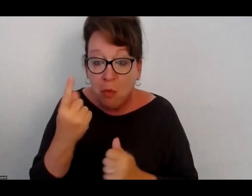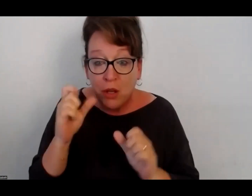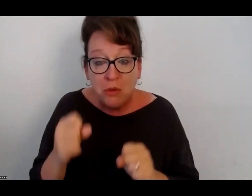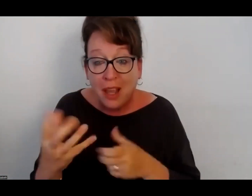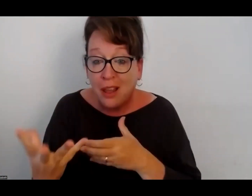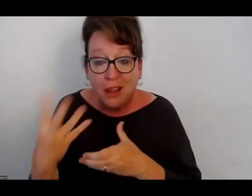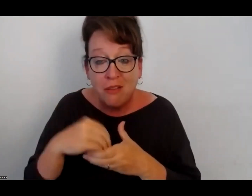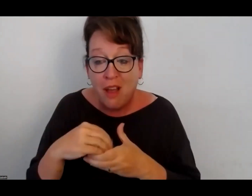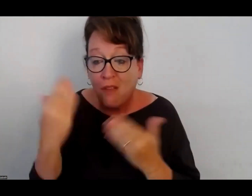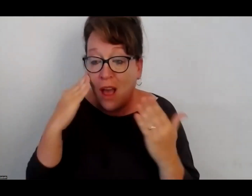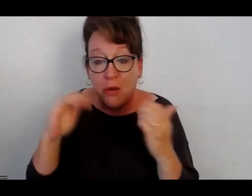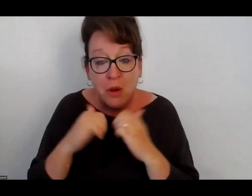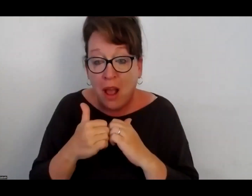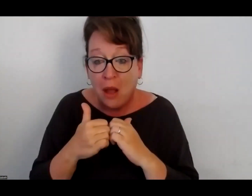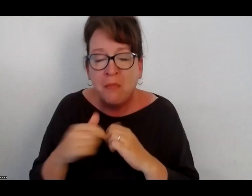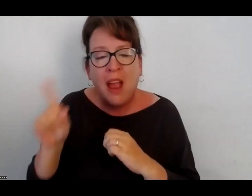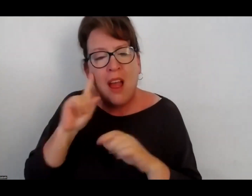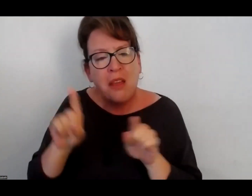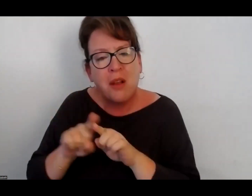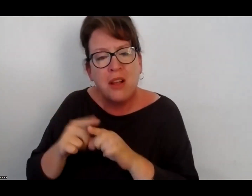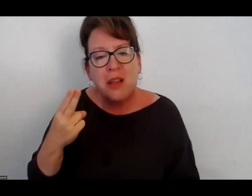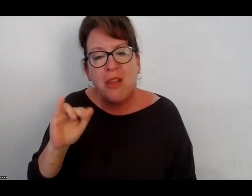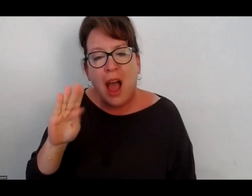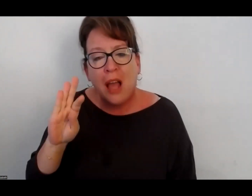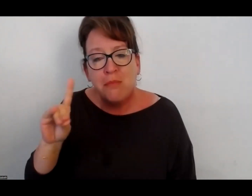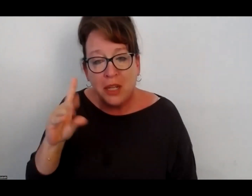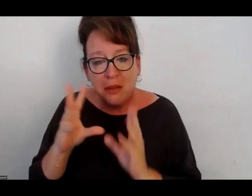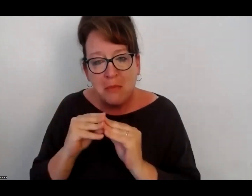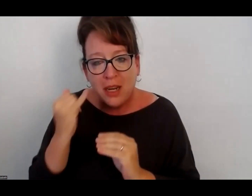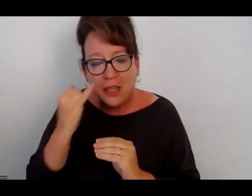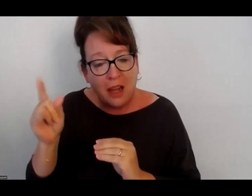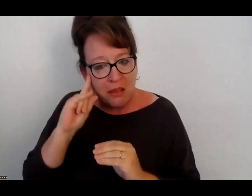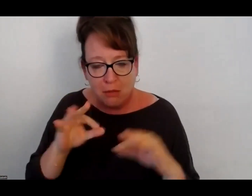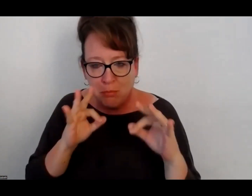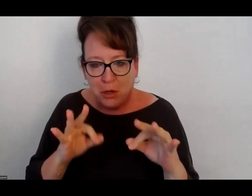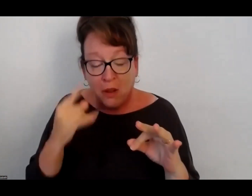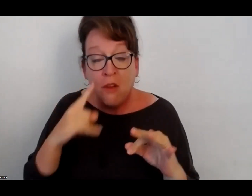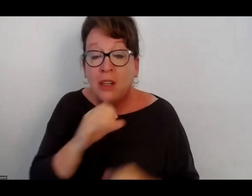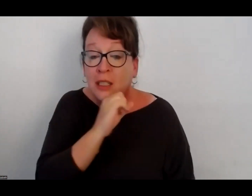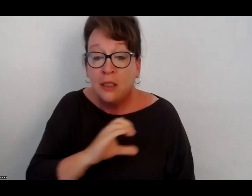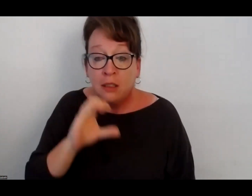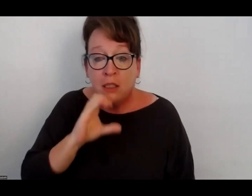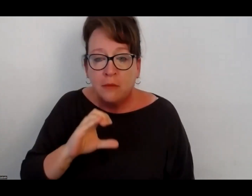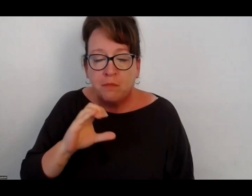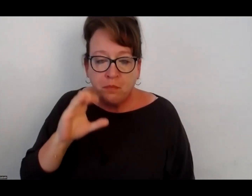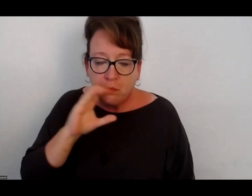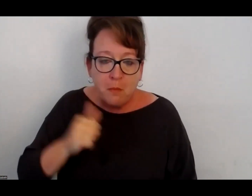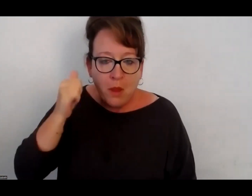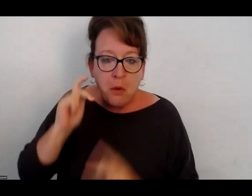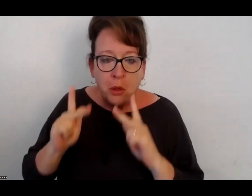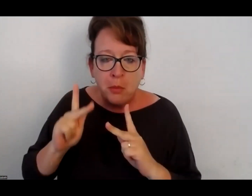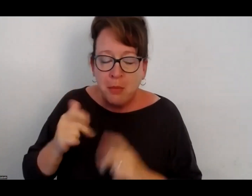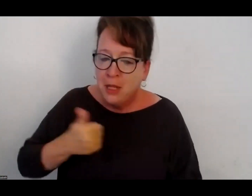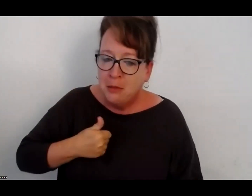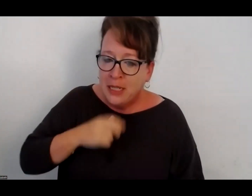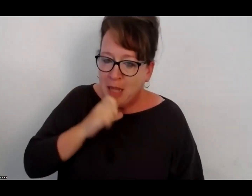how, and I think the hybrid meeting idea is great for elderly disabled people. I'm elderly